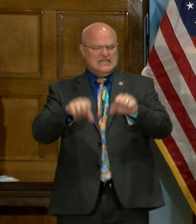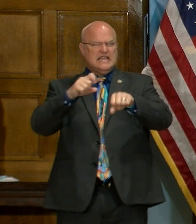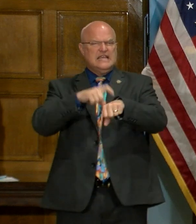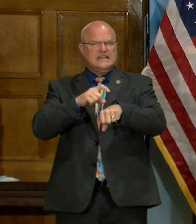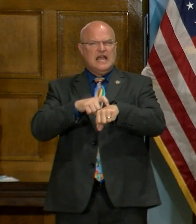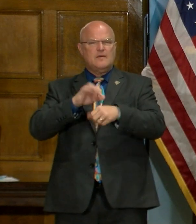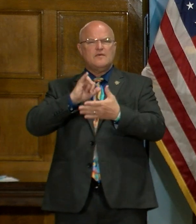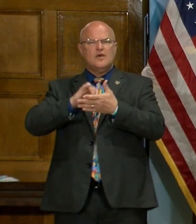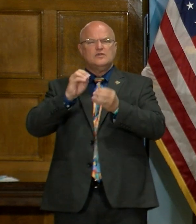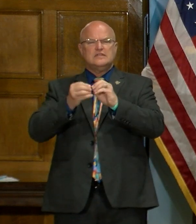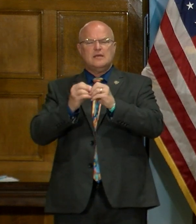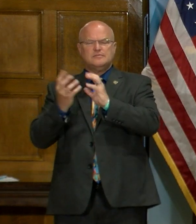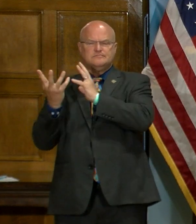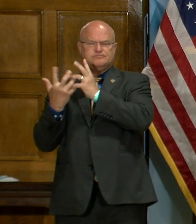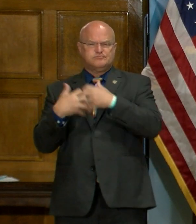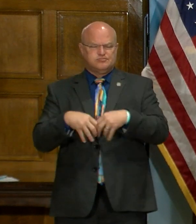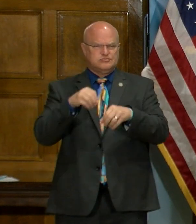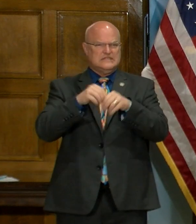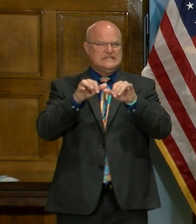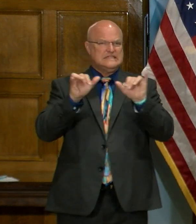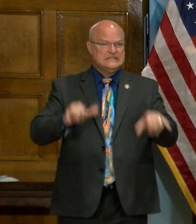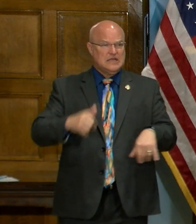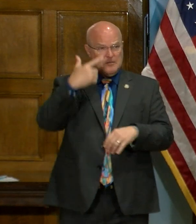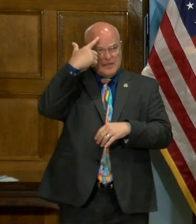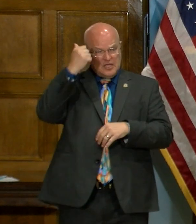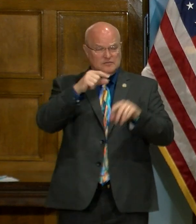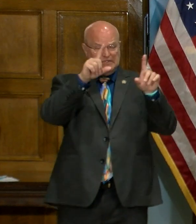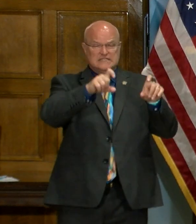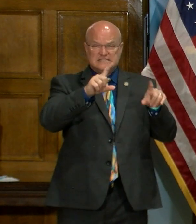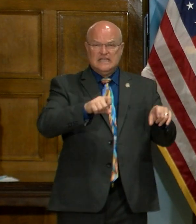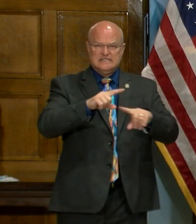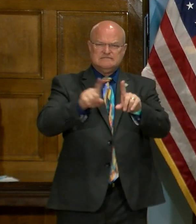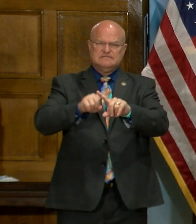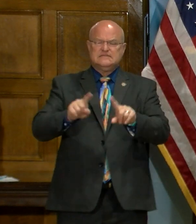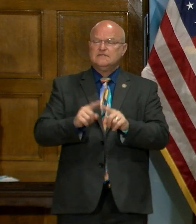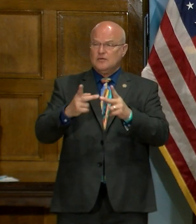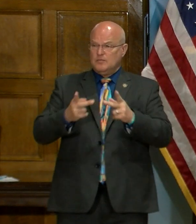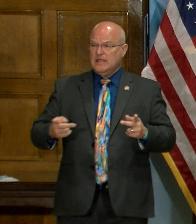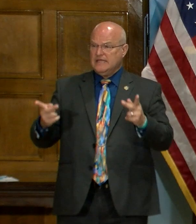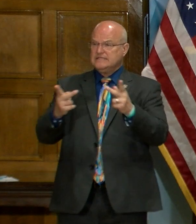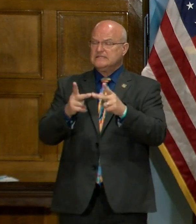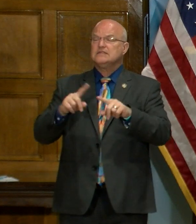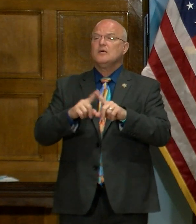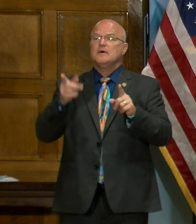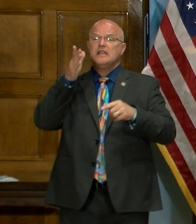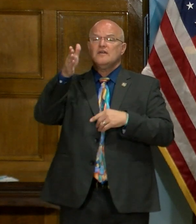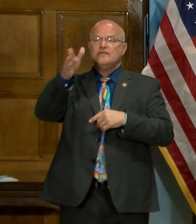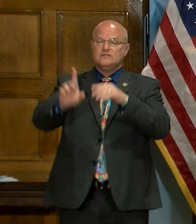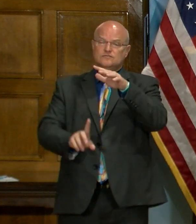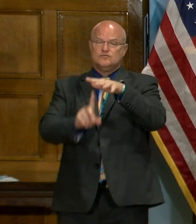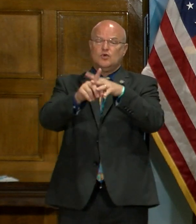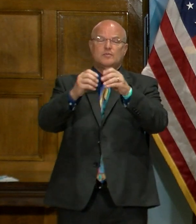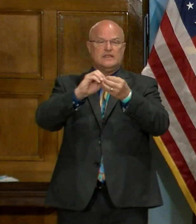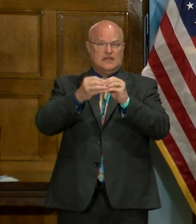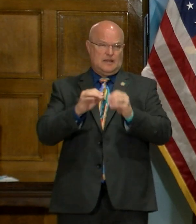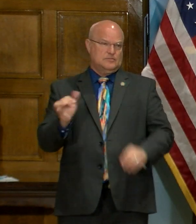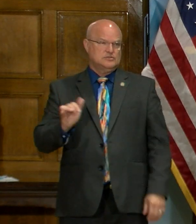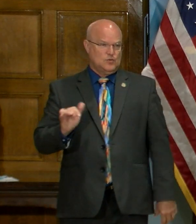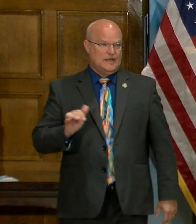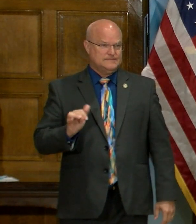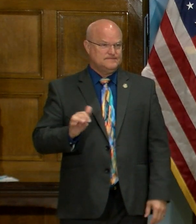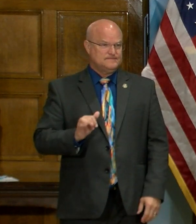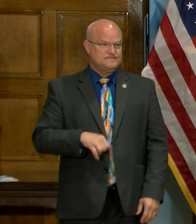a while for those to get into our system because those are being tested at various places, but eventually they'll show up in our numbers as